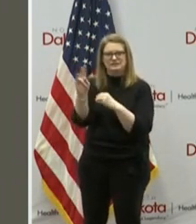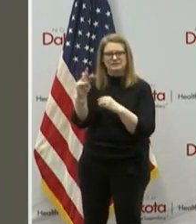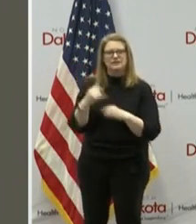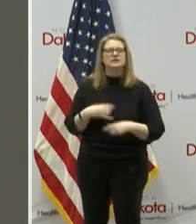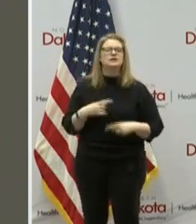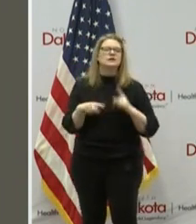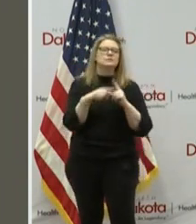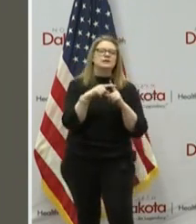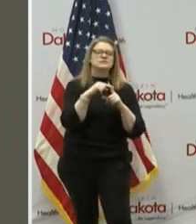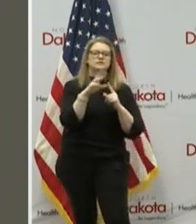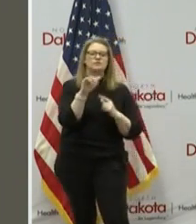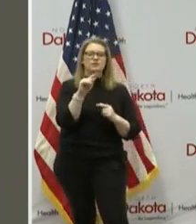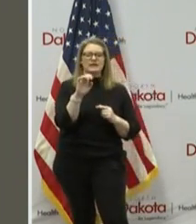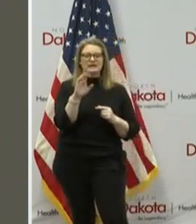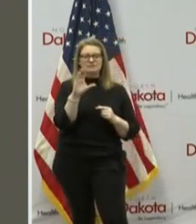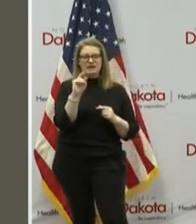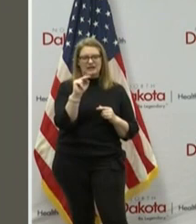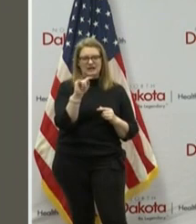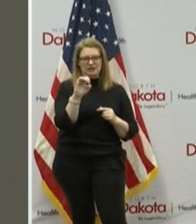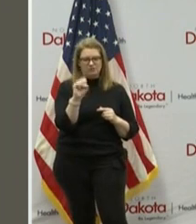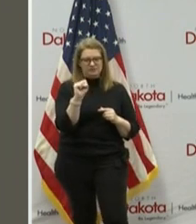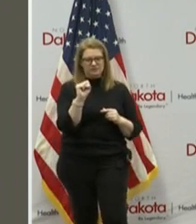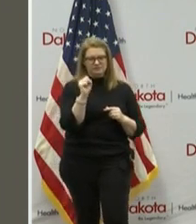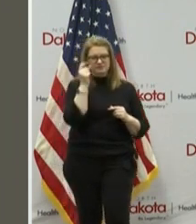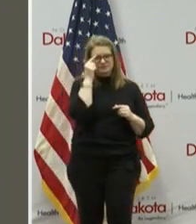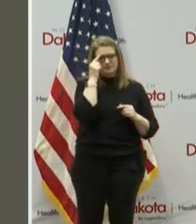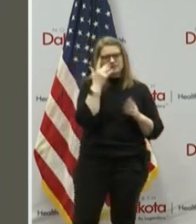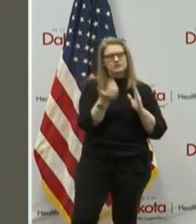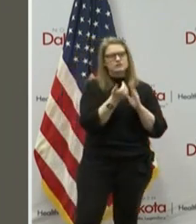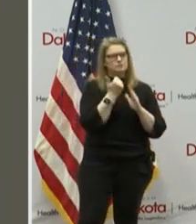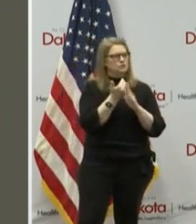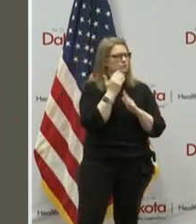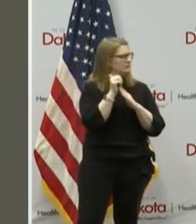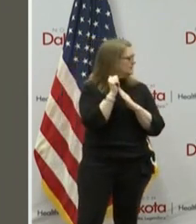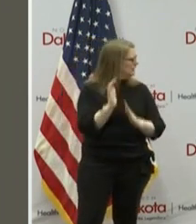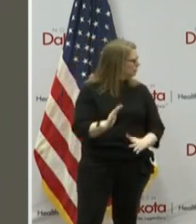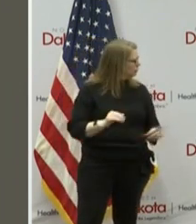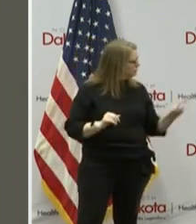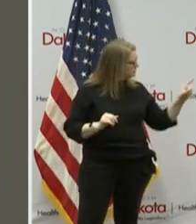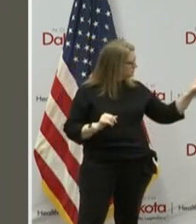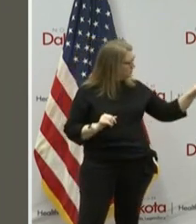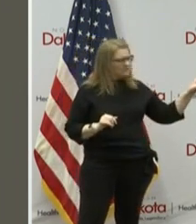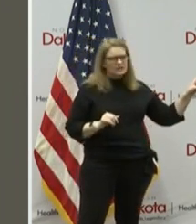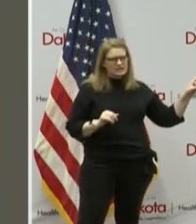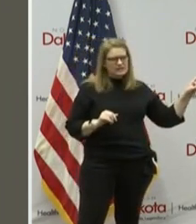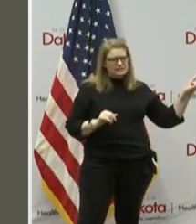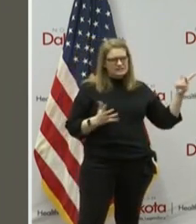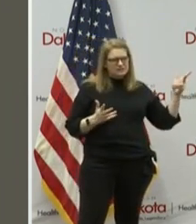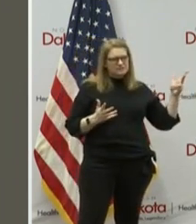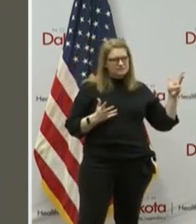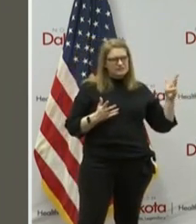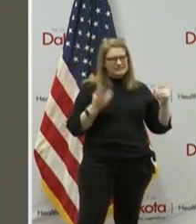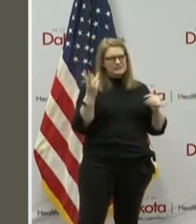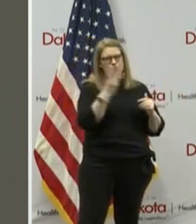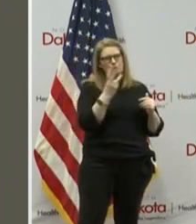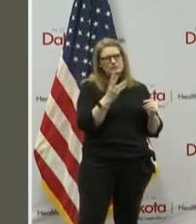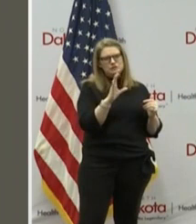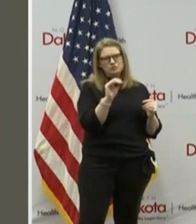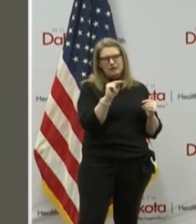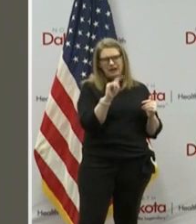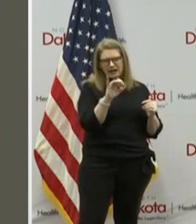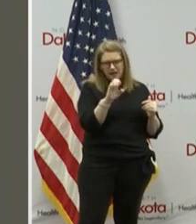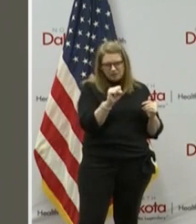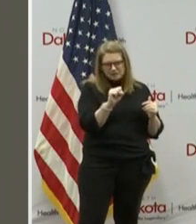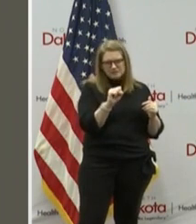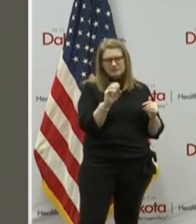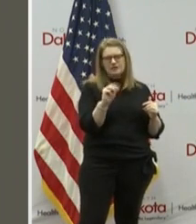rates by counties. We've got some new leaders here. This can jump around a little bit in some of these western counties, where